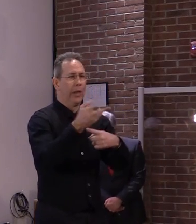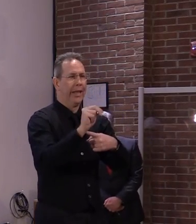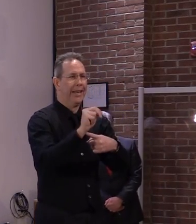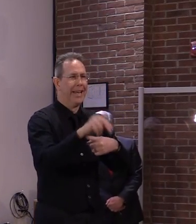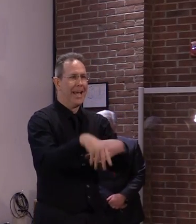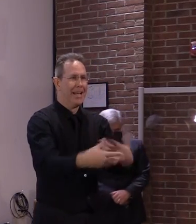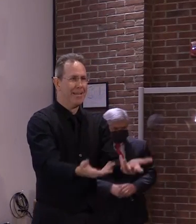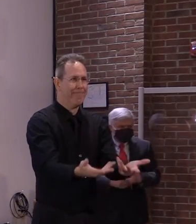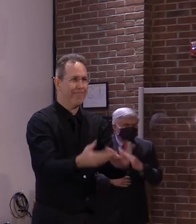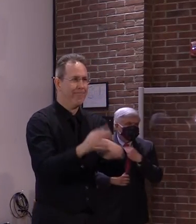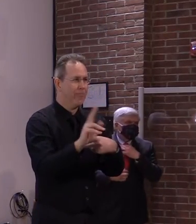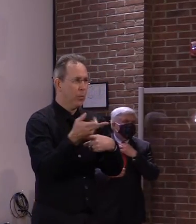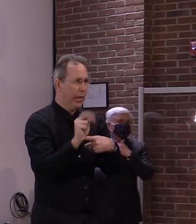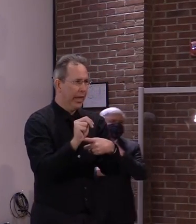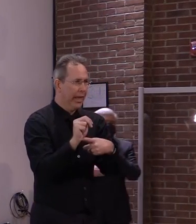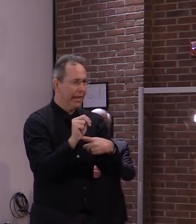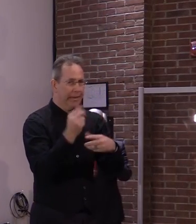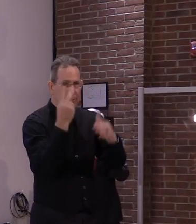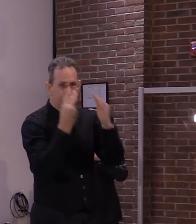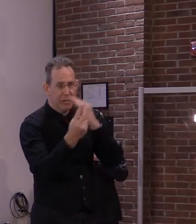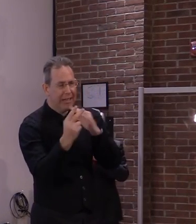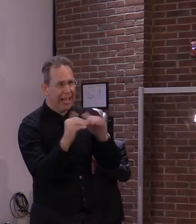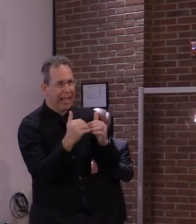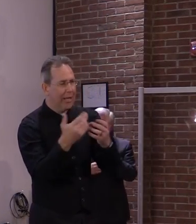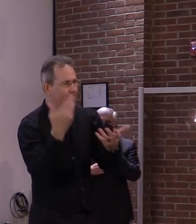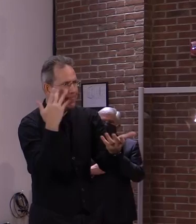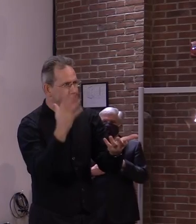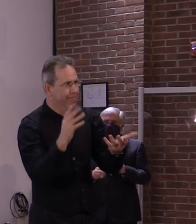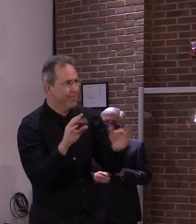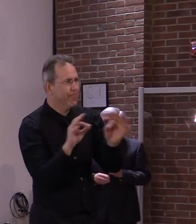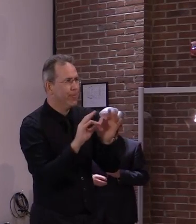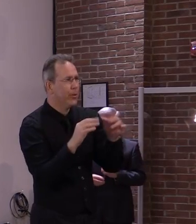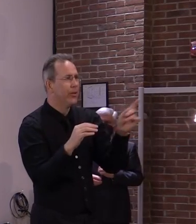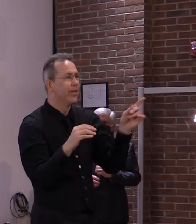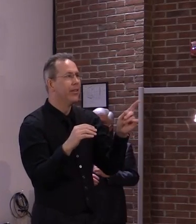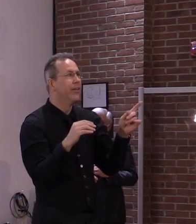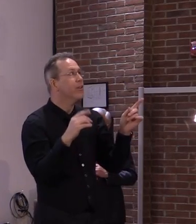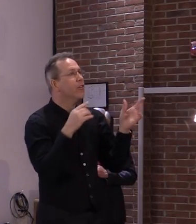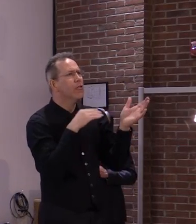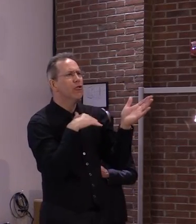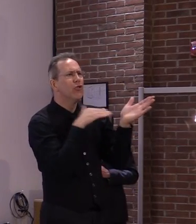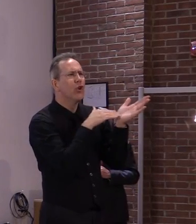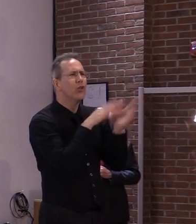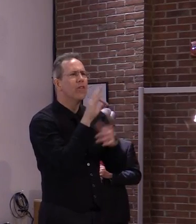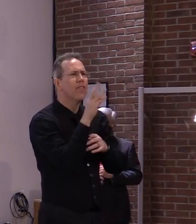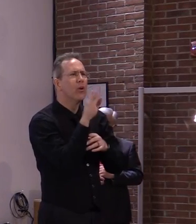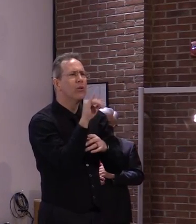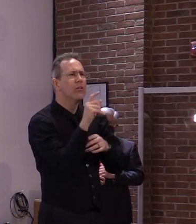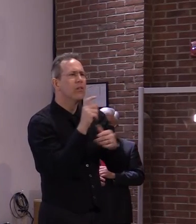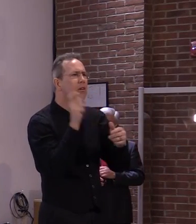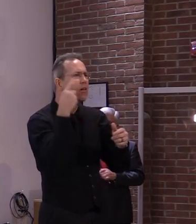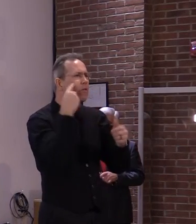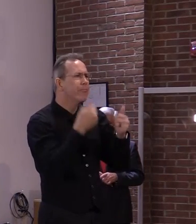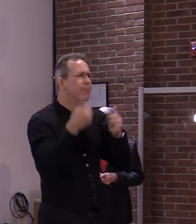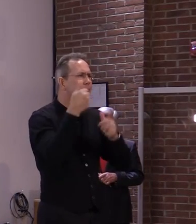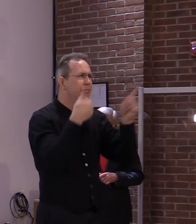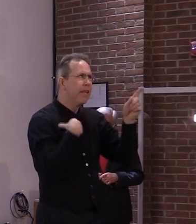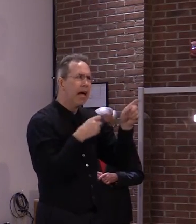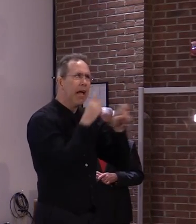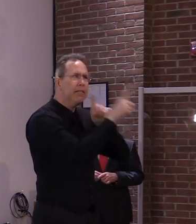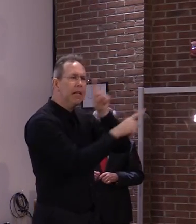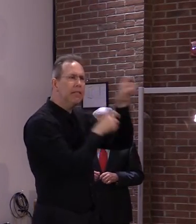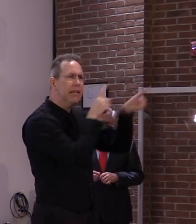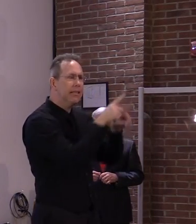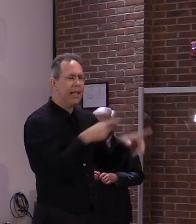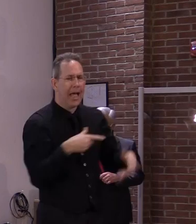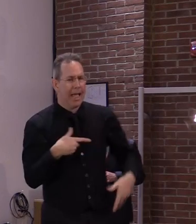And even Dr. Fauci is constantly hedging on the dates. But it's not a hedge because he doesn't have the information or